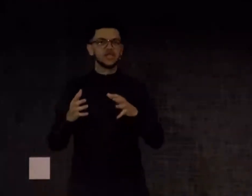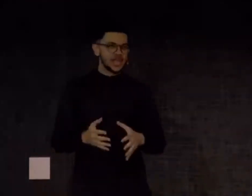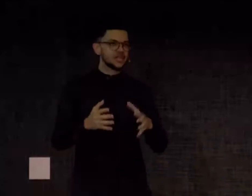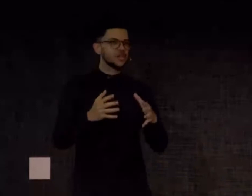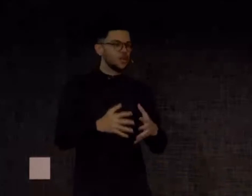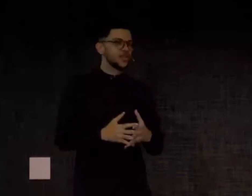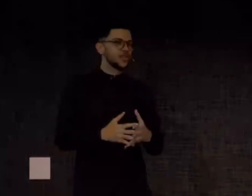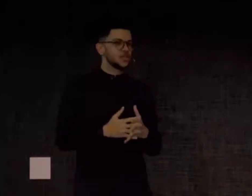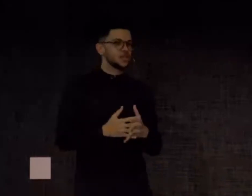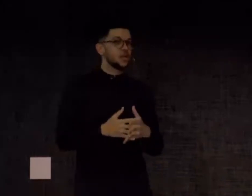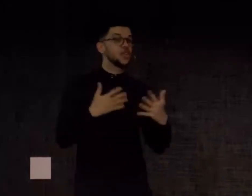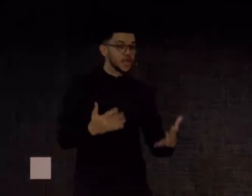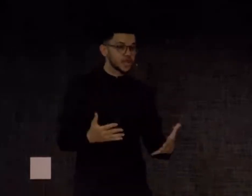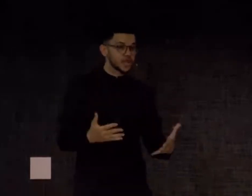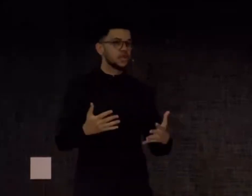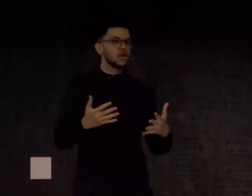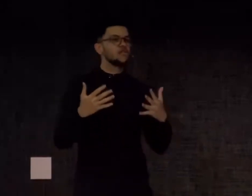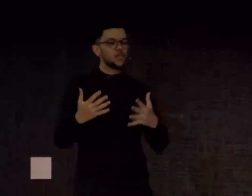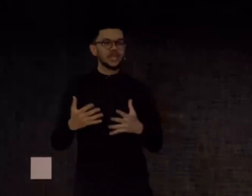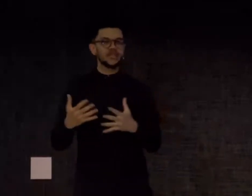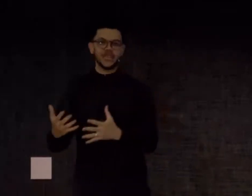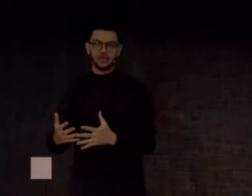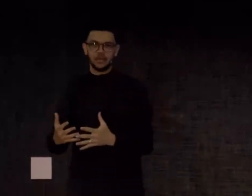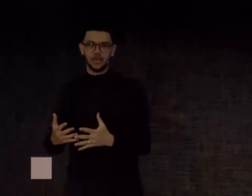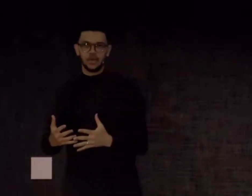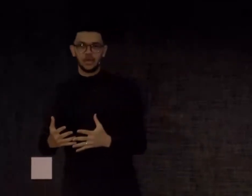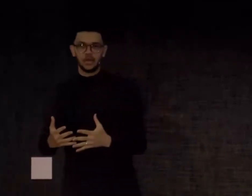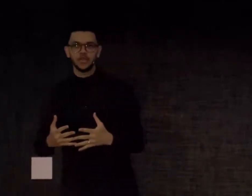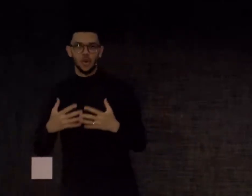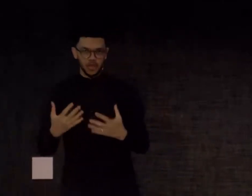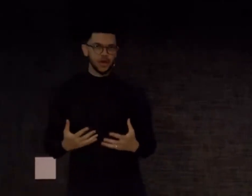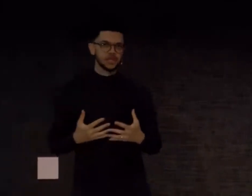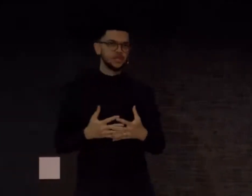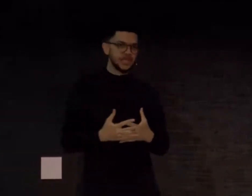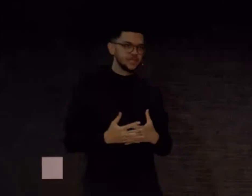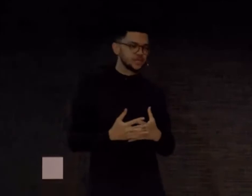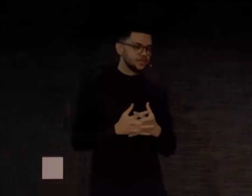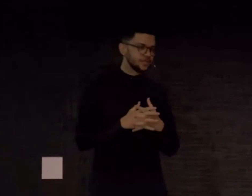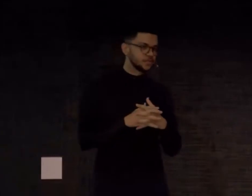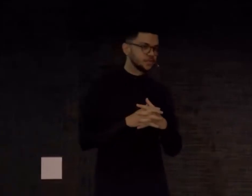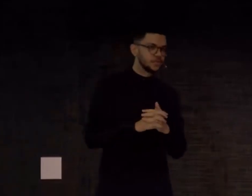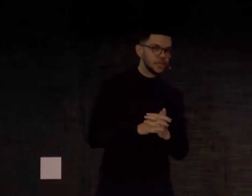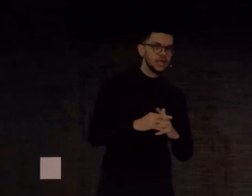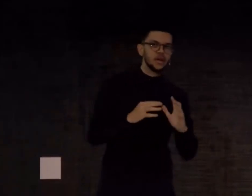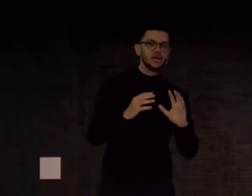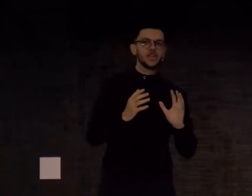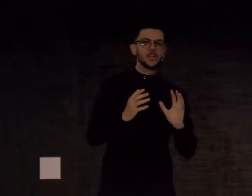to contest orthodoxy, or the risk of falling victim to orthodox beliefs. Firstly,